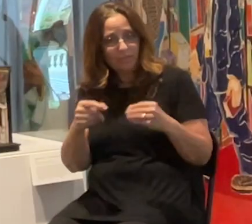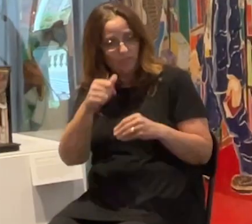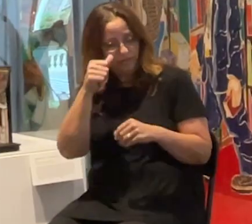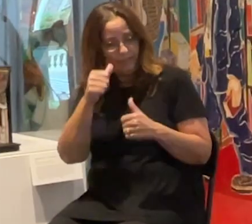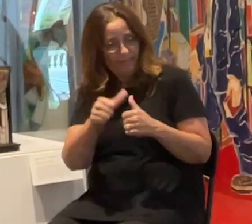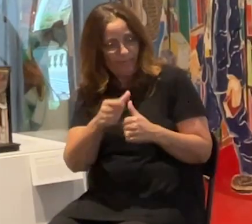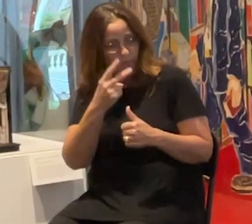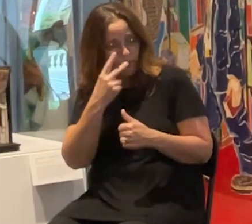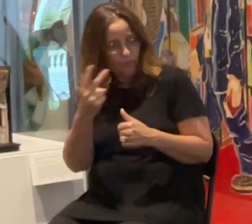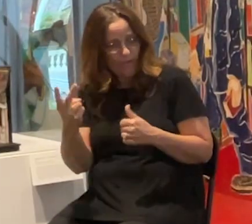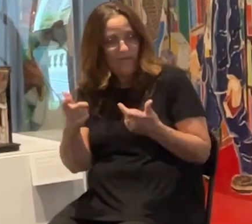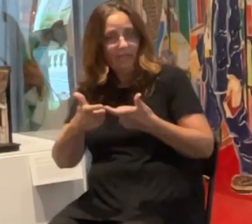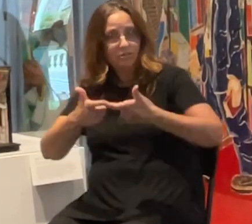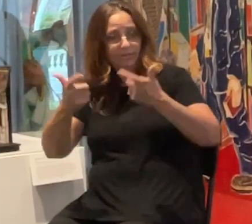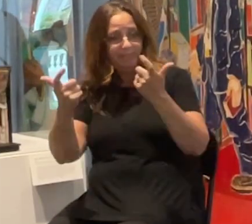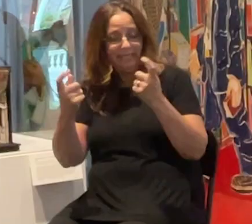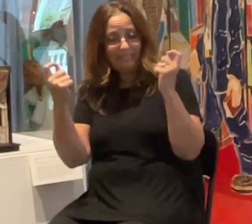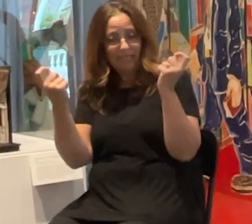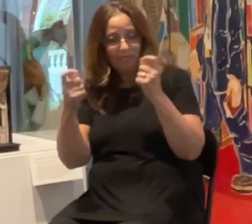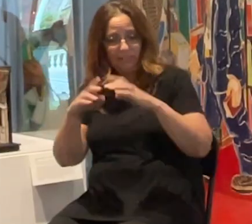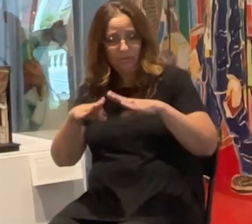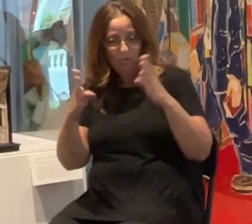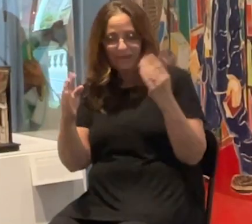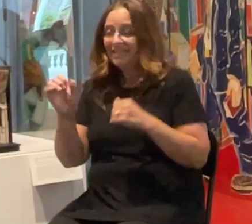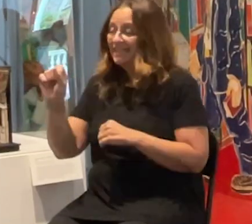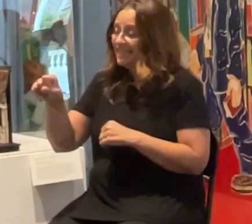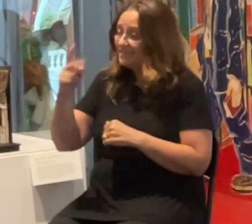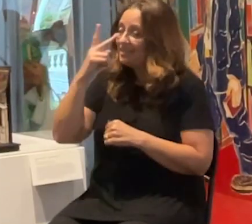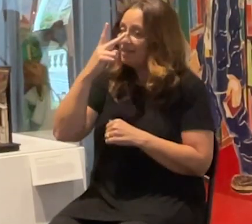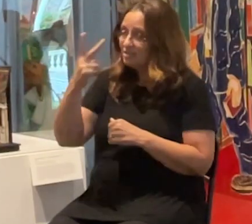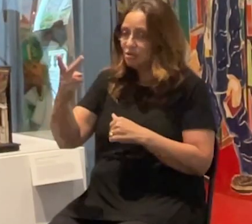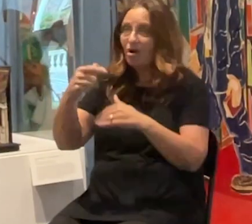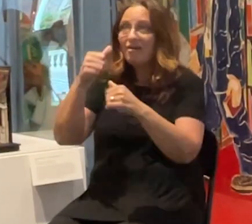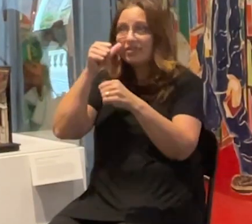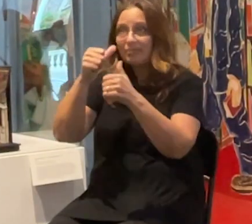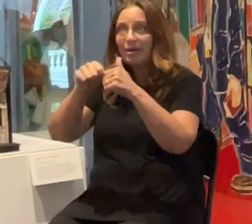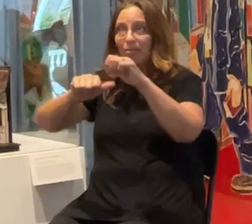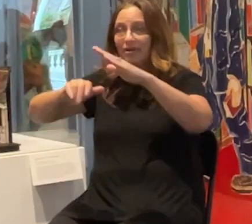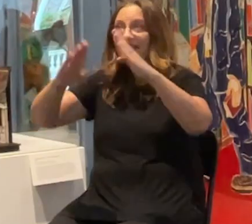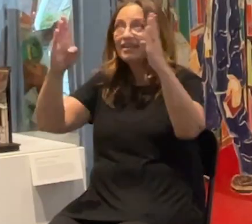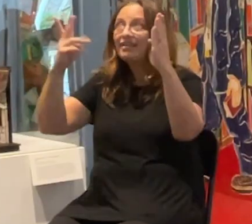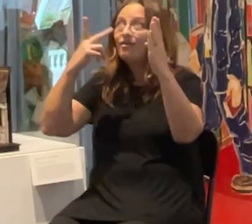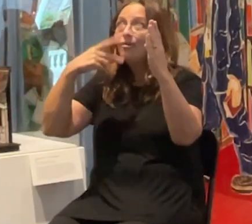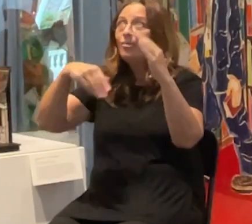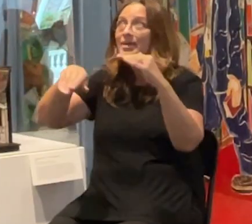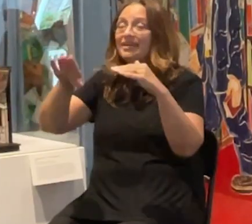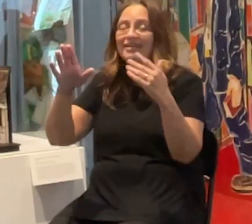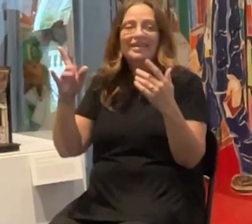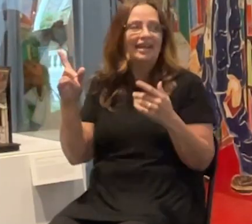opening celebration when it opened. Yes, I do remember that. I do remember coming and seeing it, but